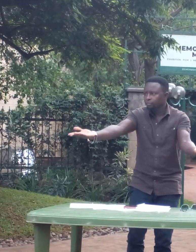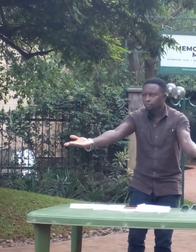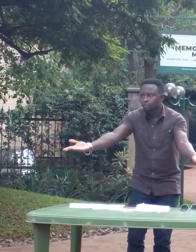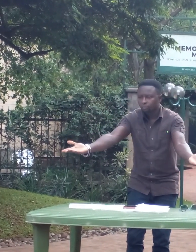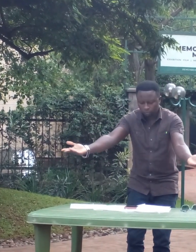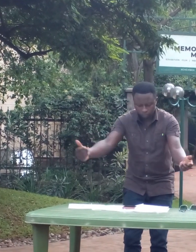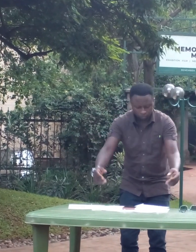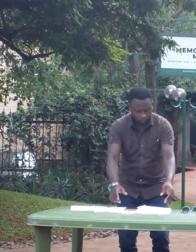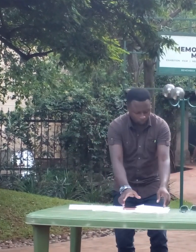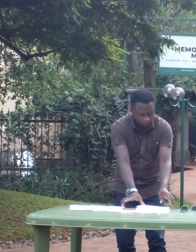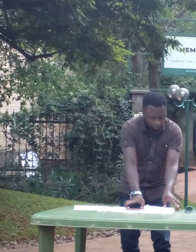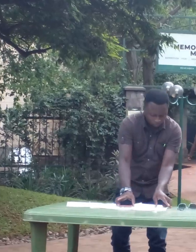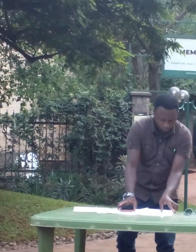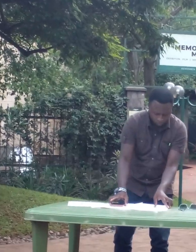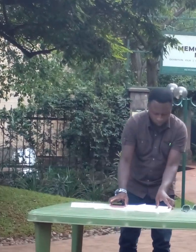person. Very clear to confirm.